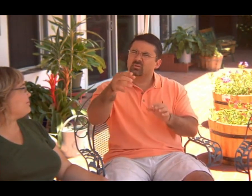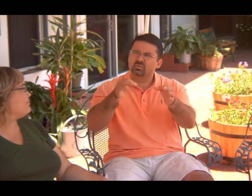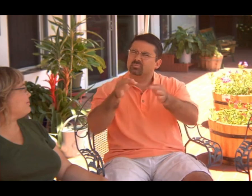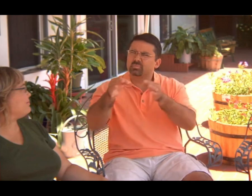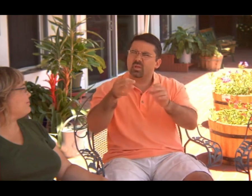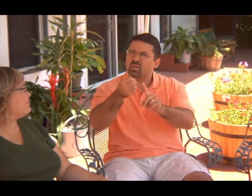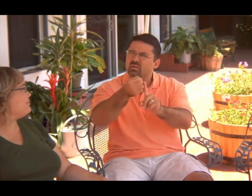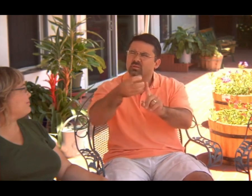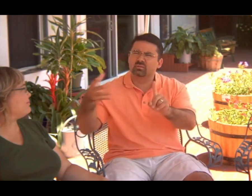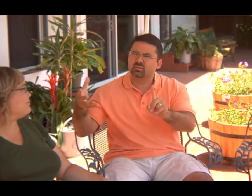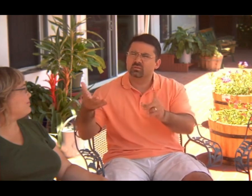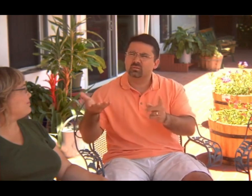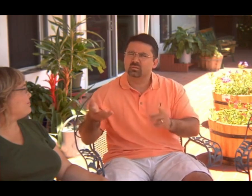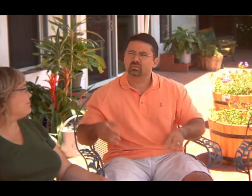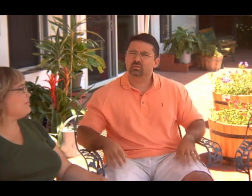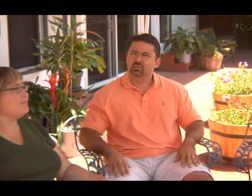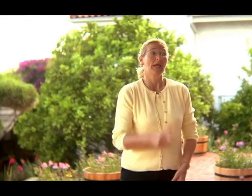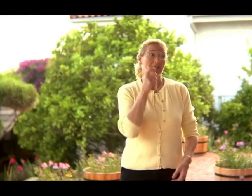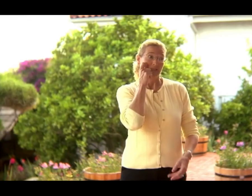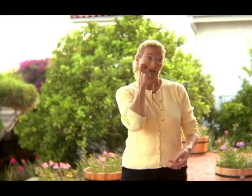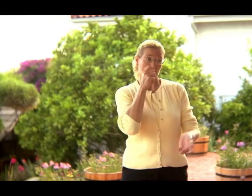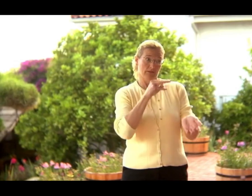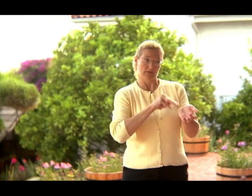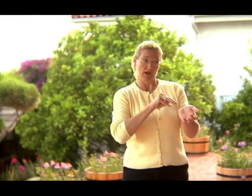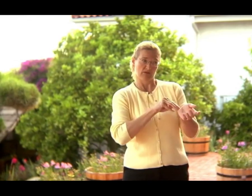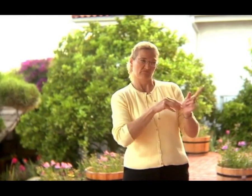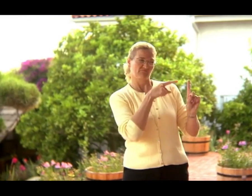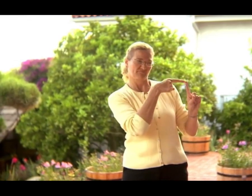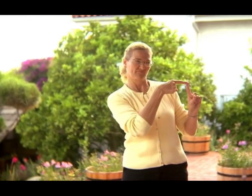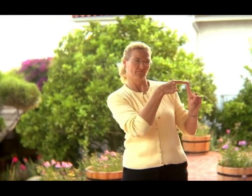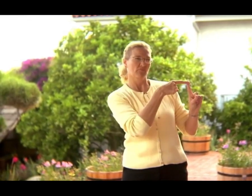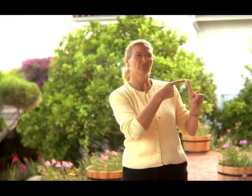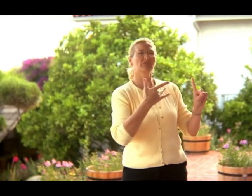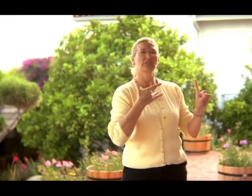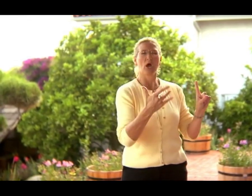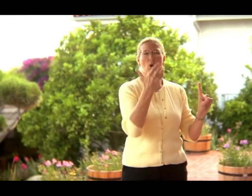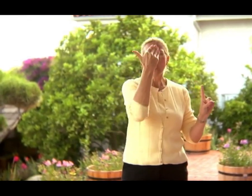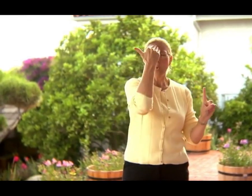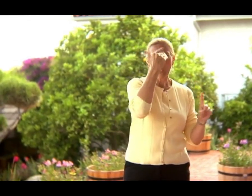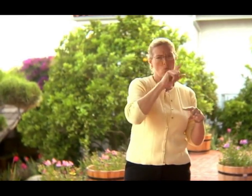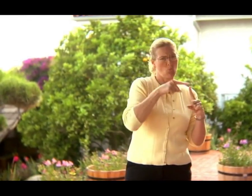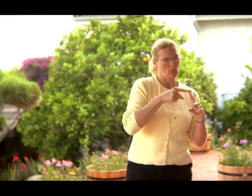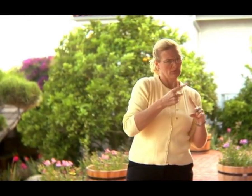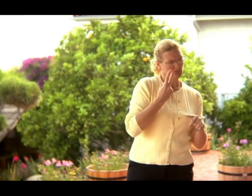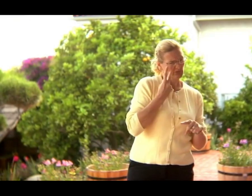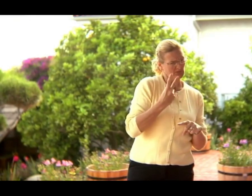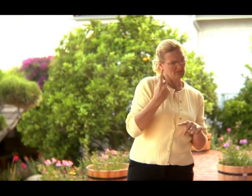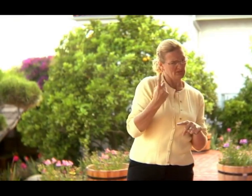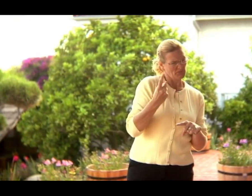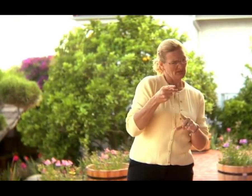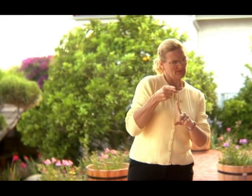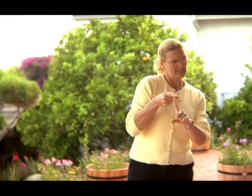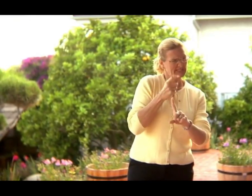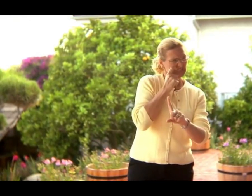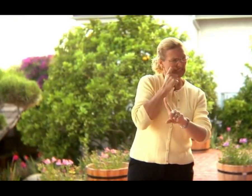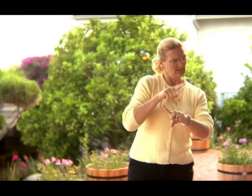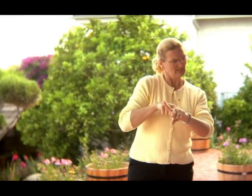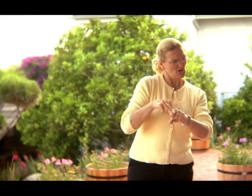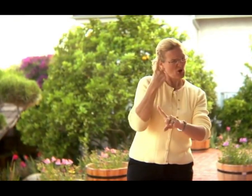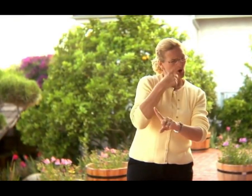How do they make a diagnosis? Although a dermatologist will usually know if something on your skin looks like a skin cancer